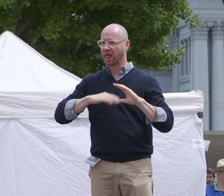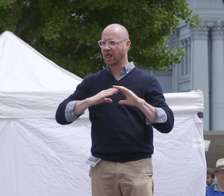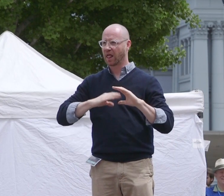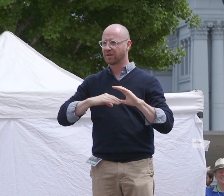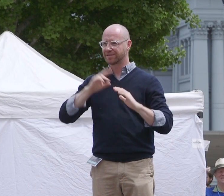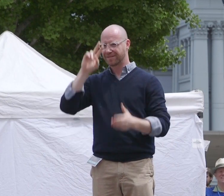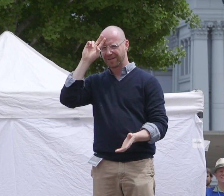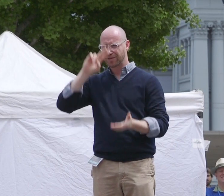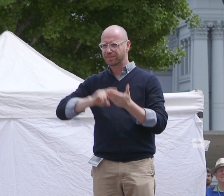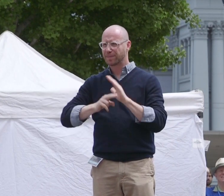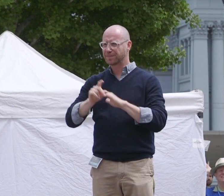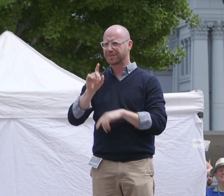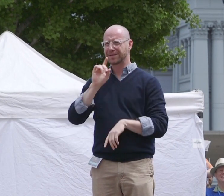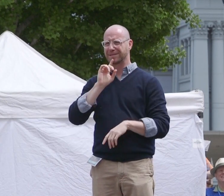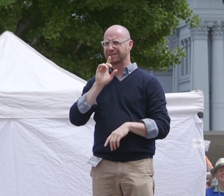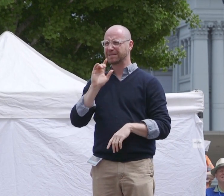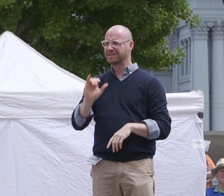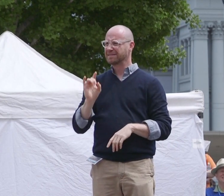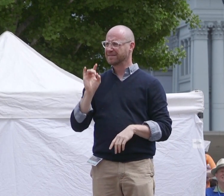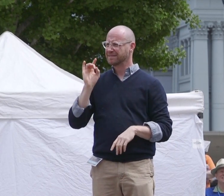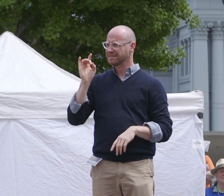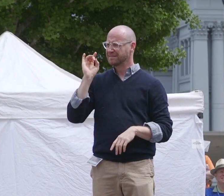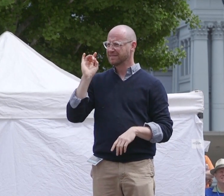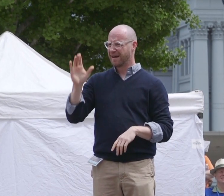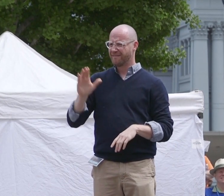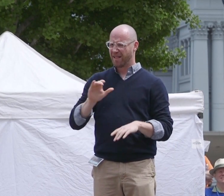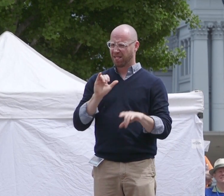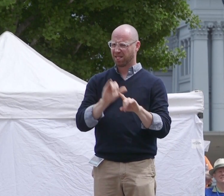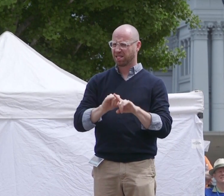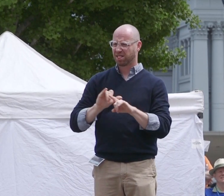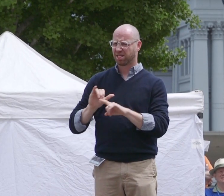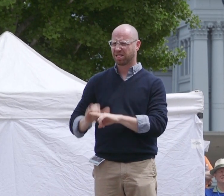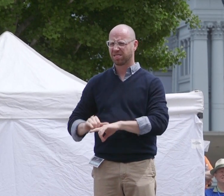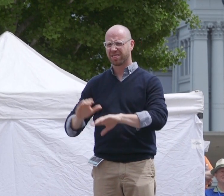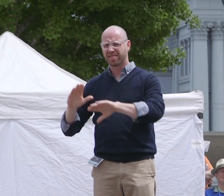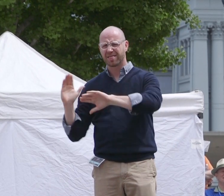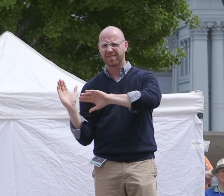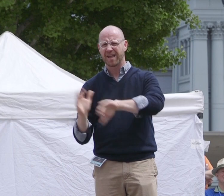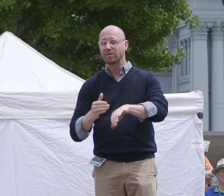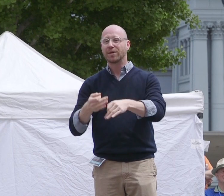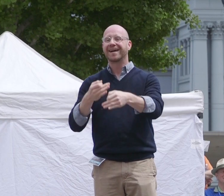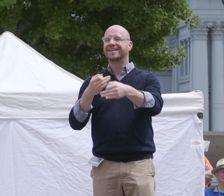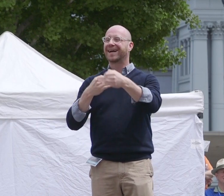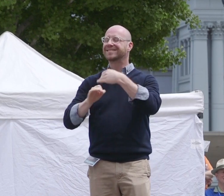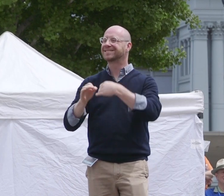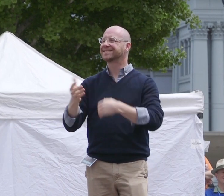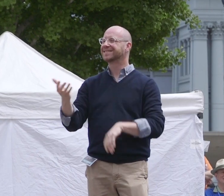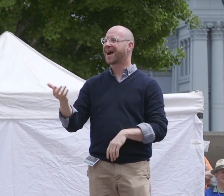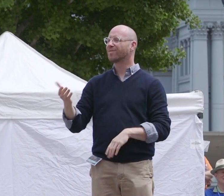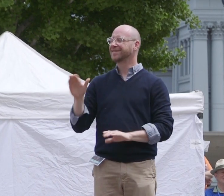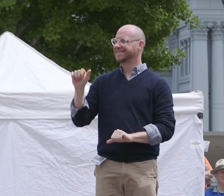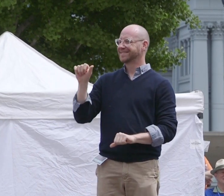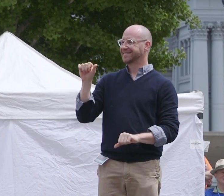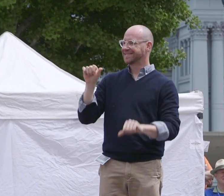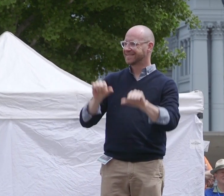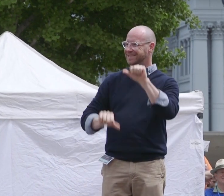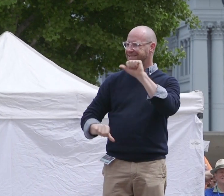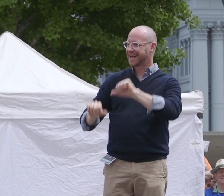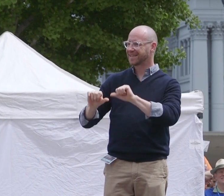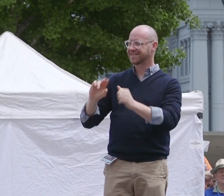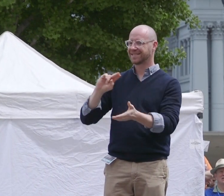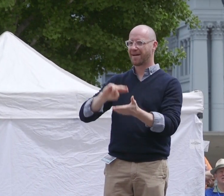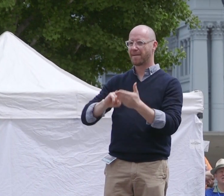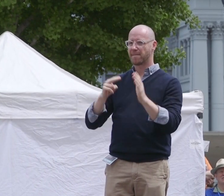It doesn't really roll off the tongue. How about this? Science is the systematic